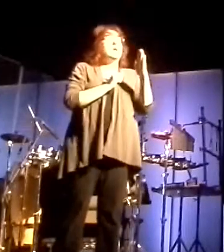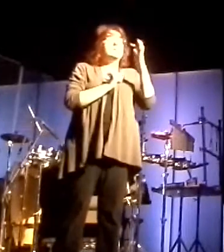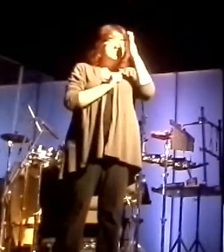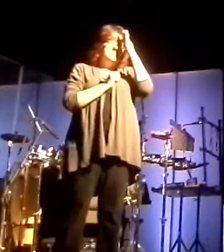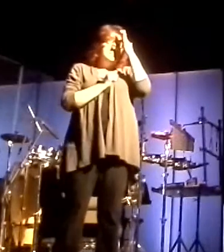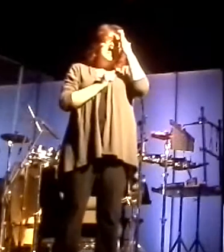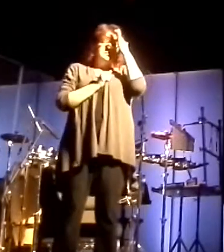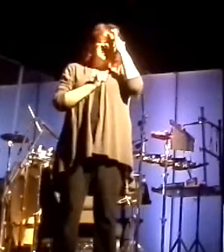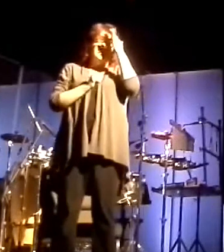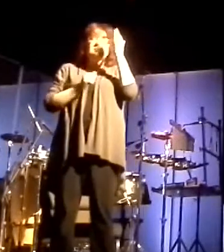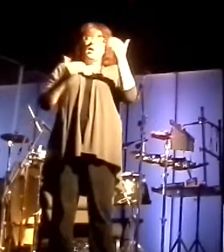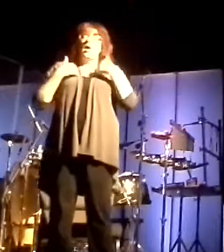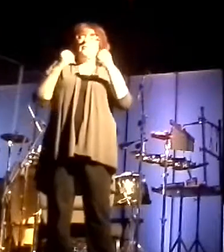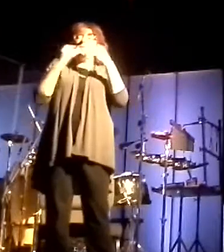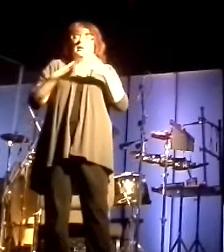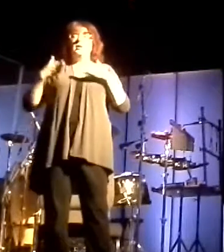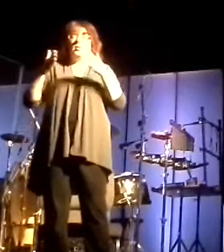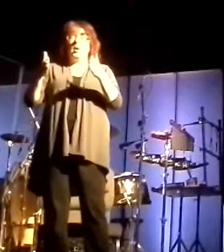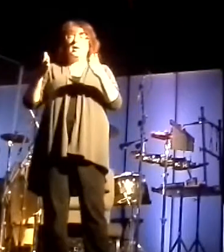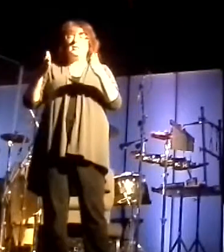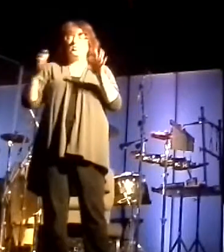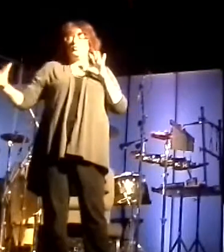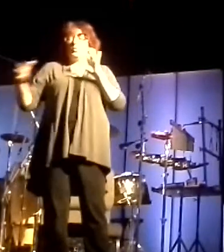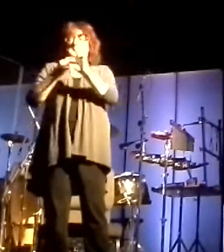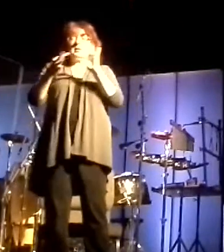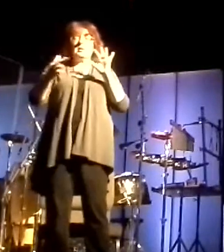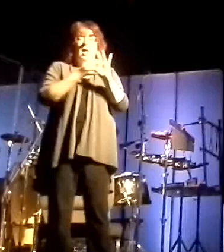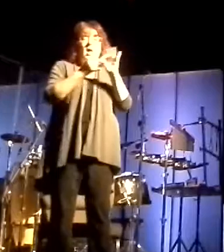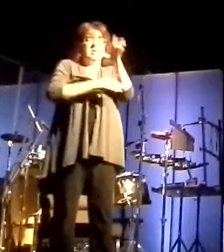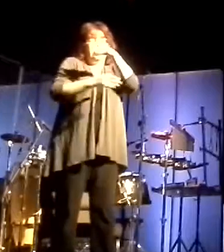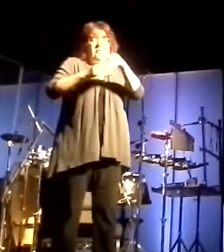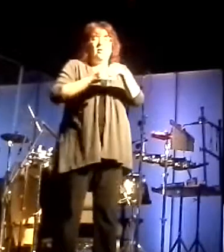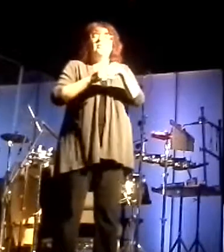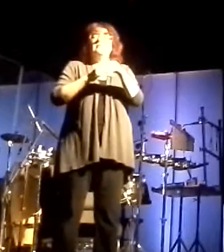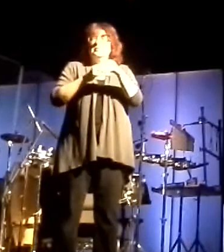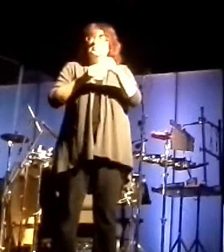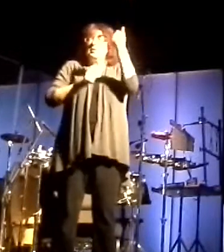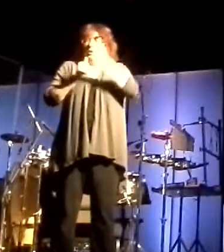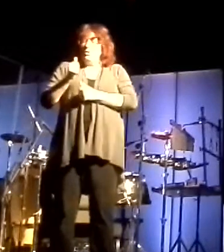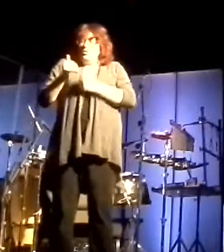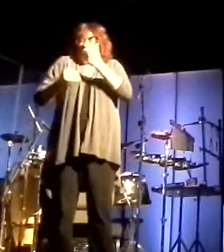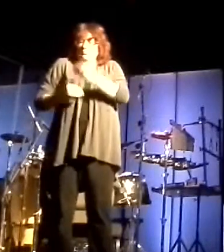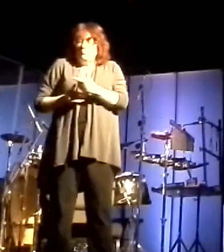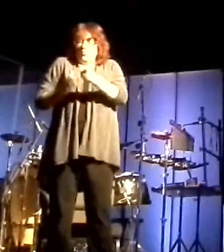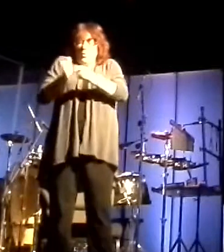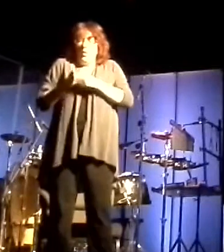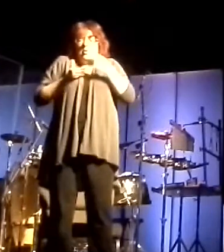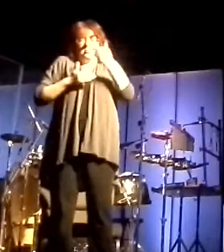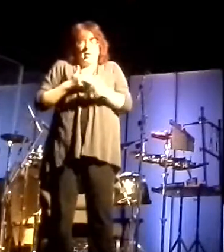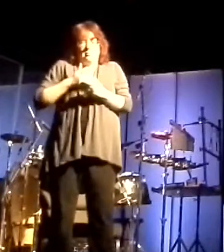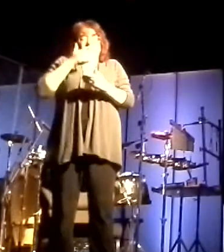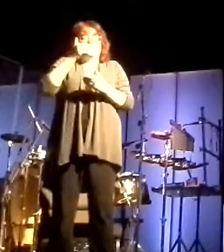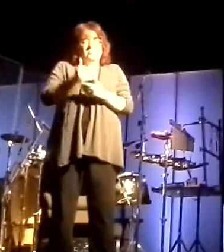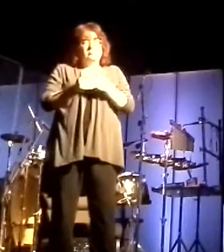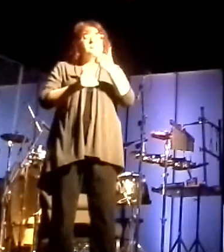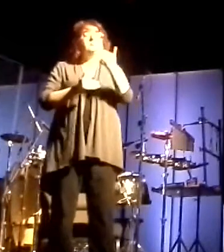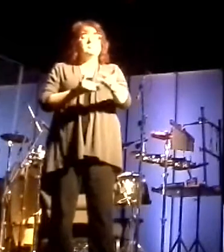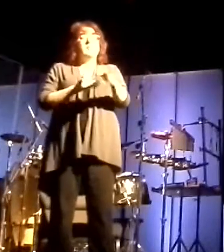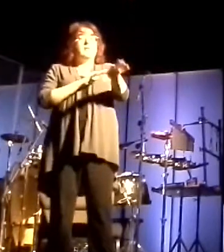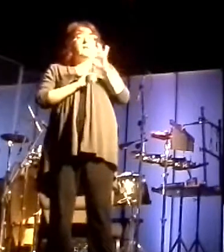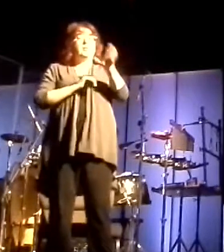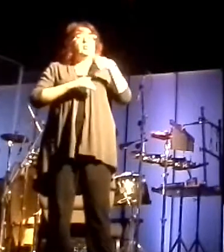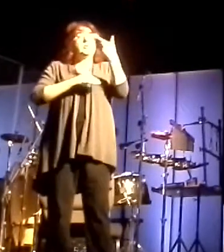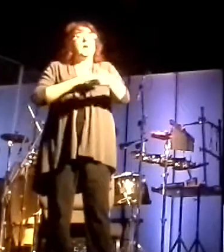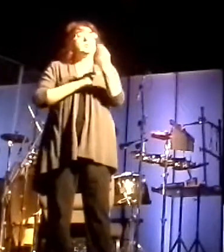God. We have so many ways to get connected and involved, but every move begins with a single step. Discover